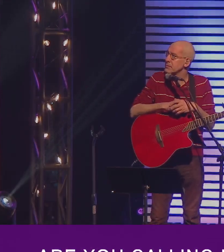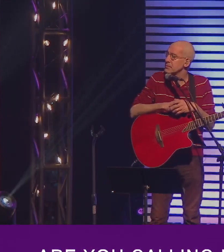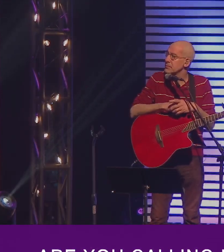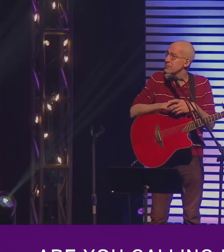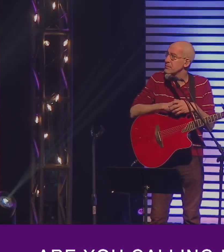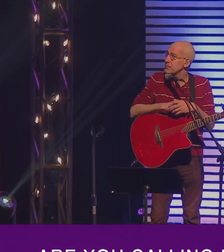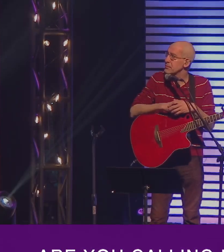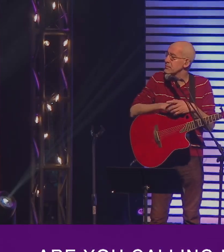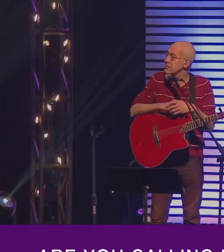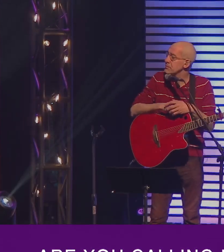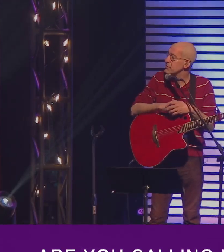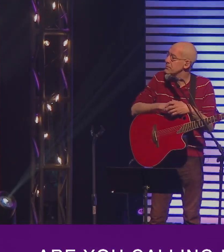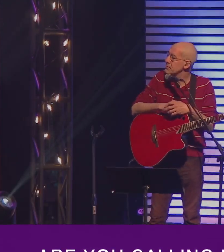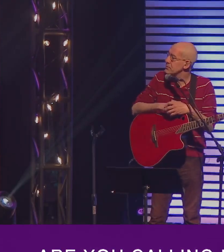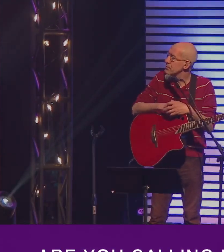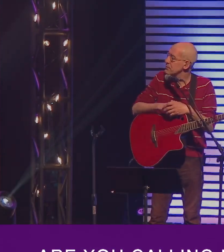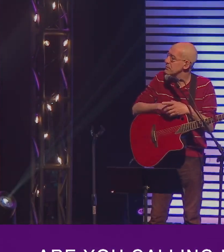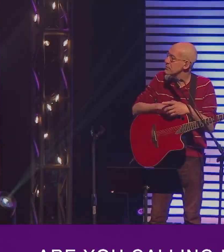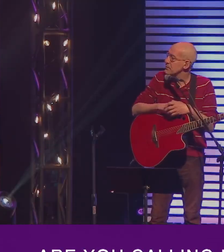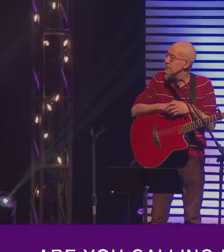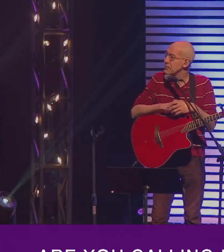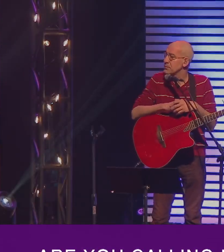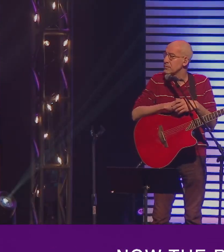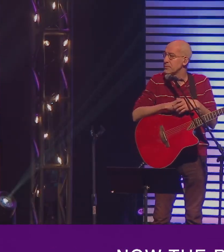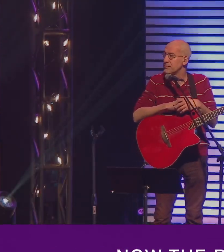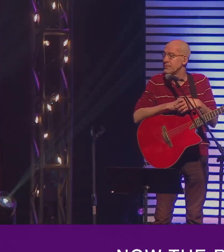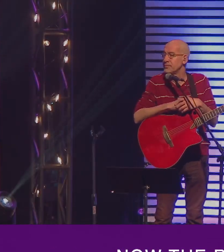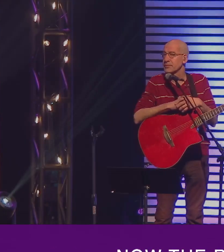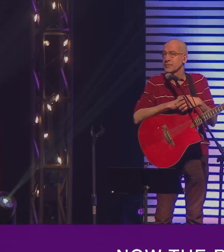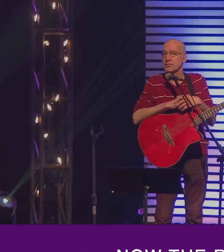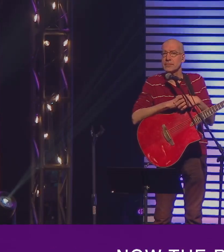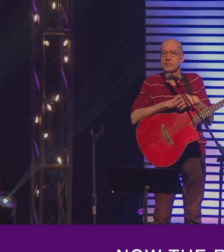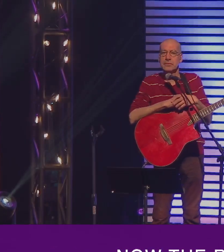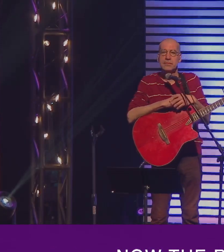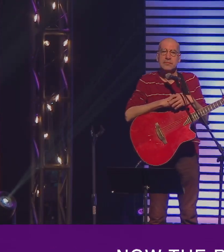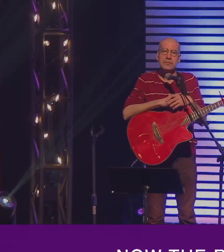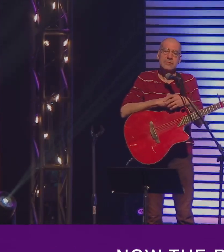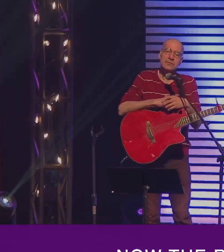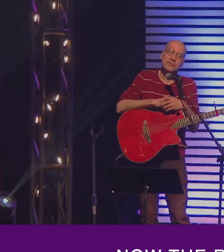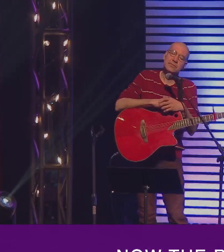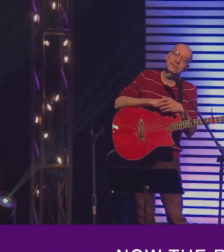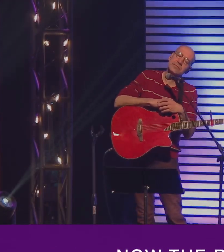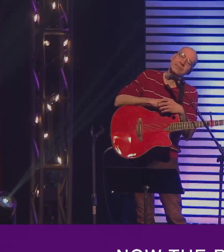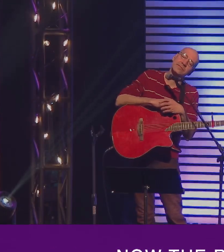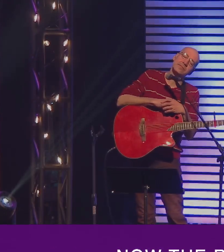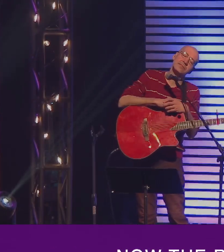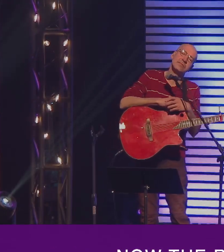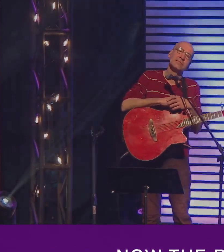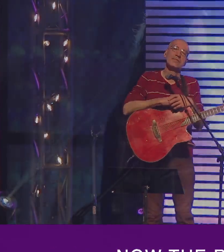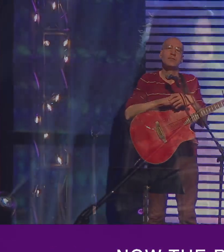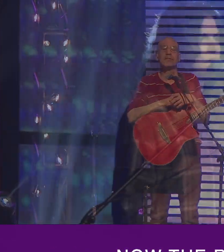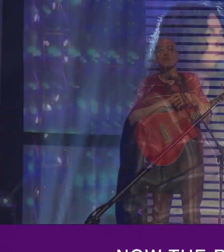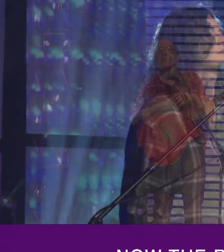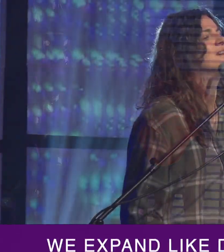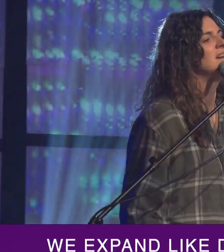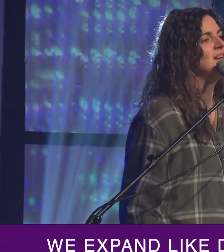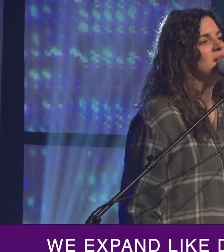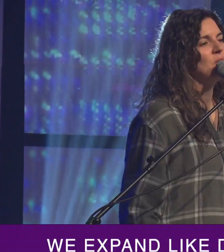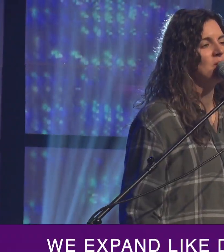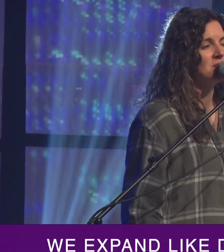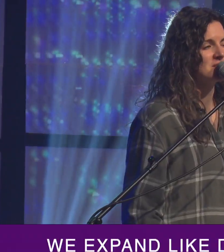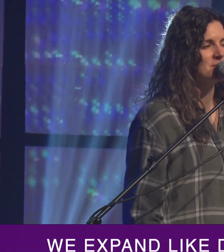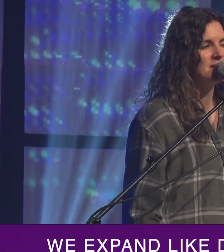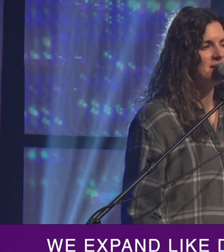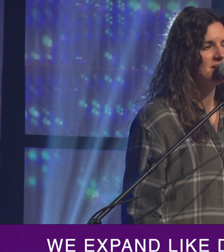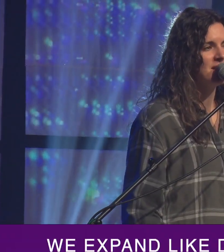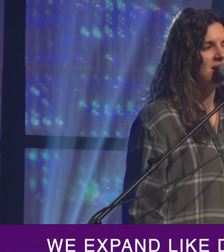calling me out of my mind, out of my mind? Are the roofs off?